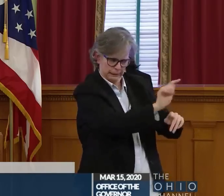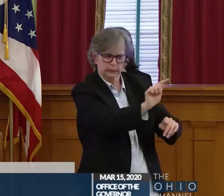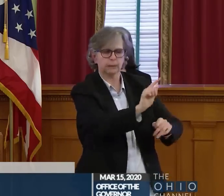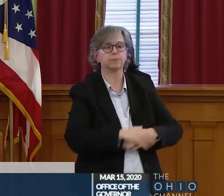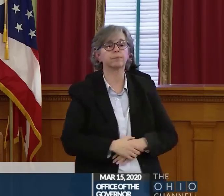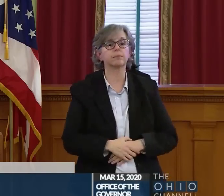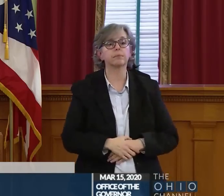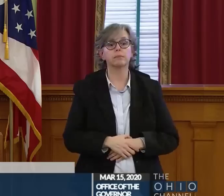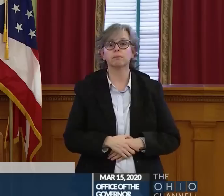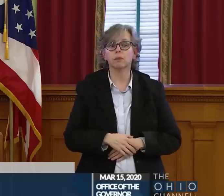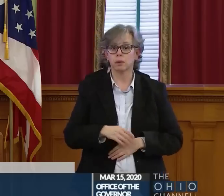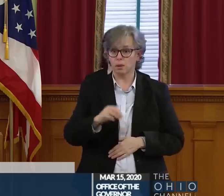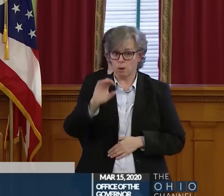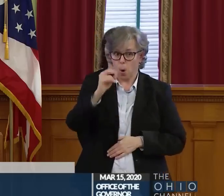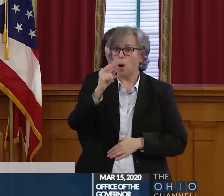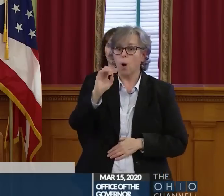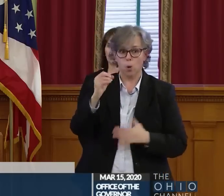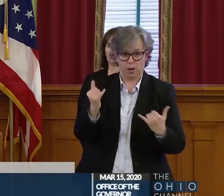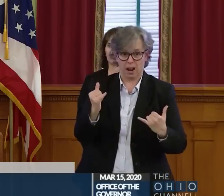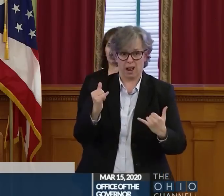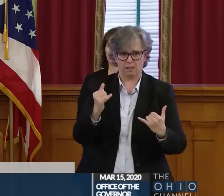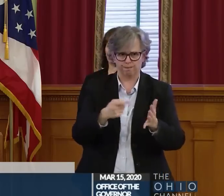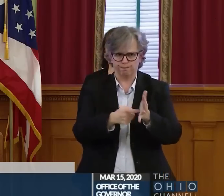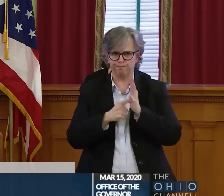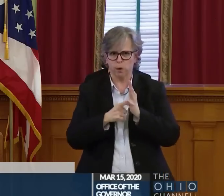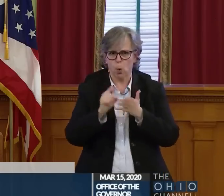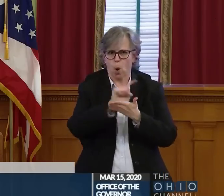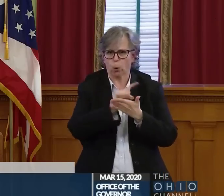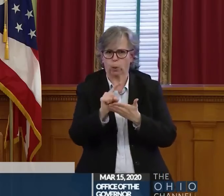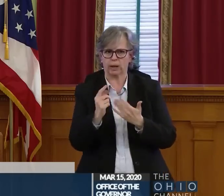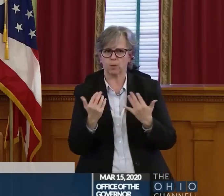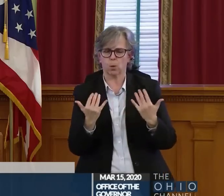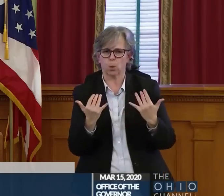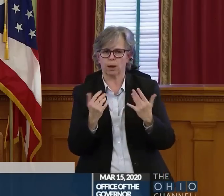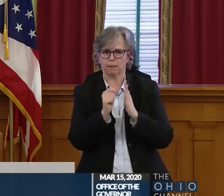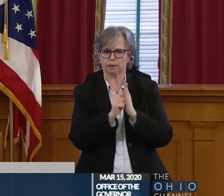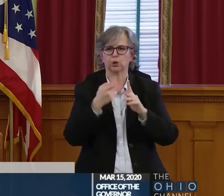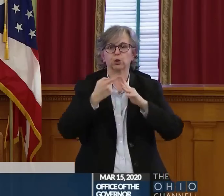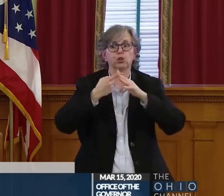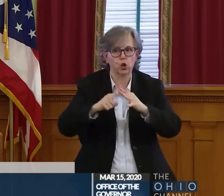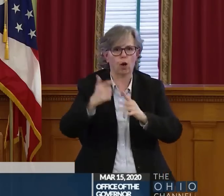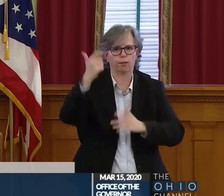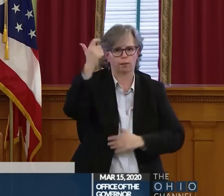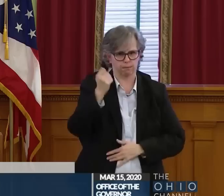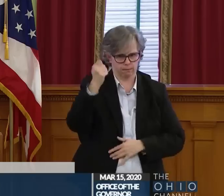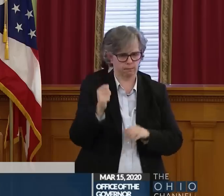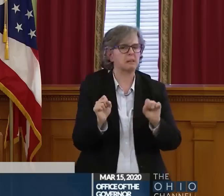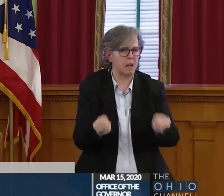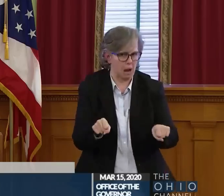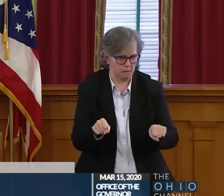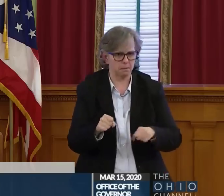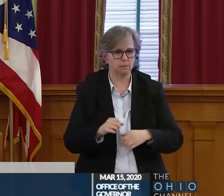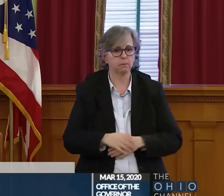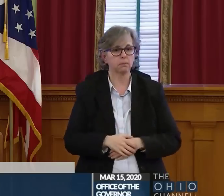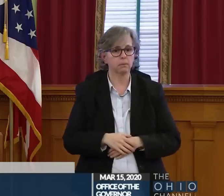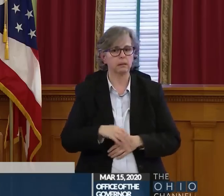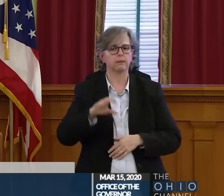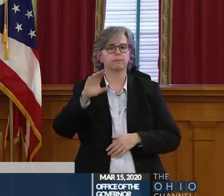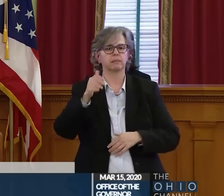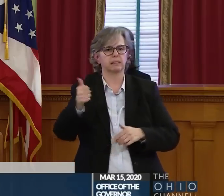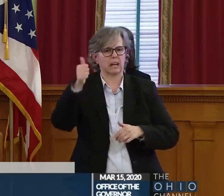1-week waiting period before an individual can receive unemployment benefits. In the order, it will